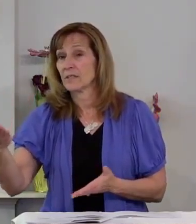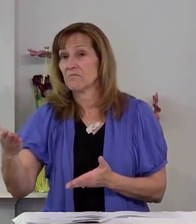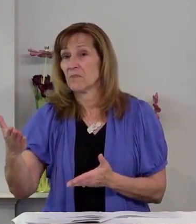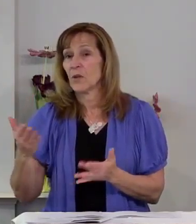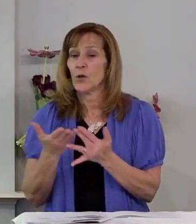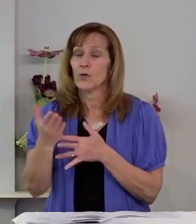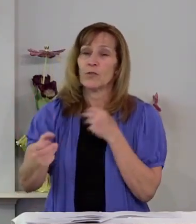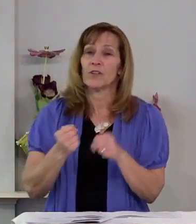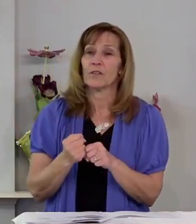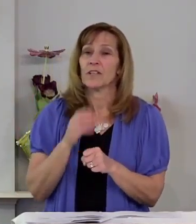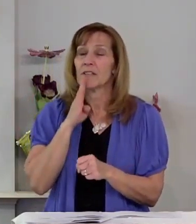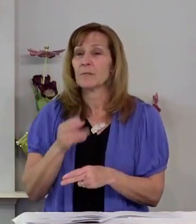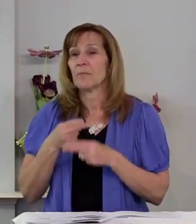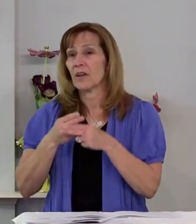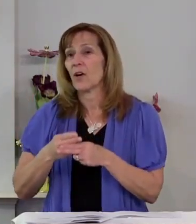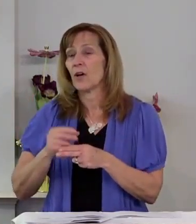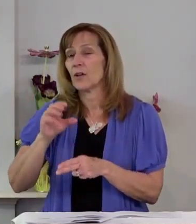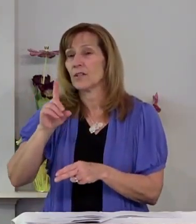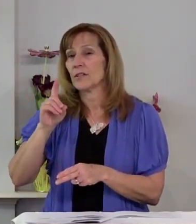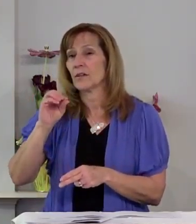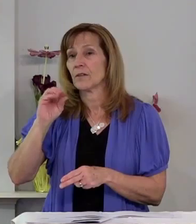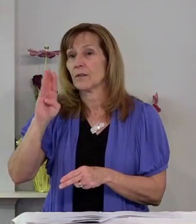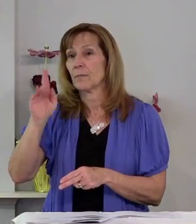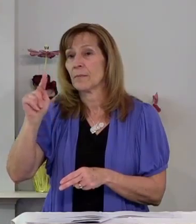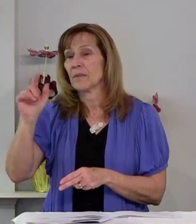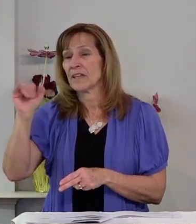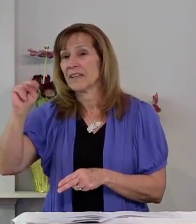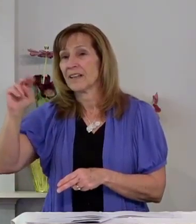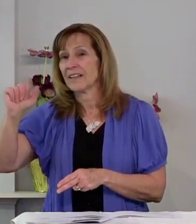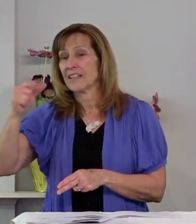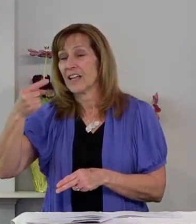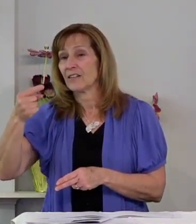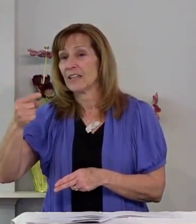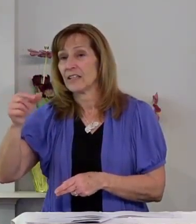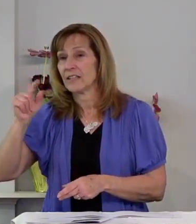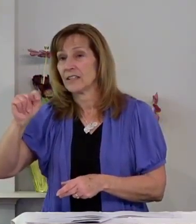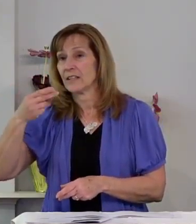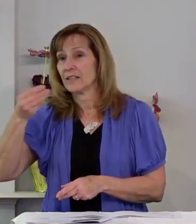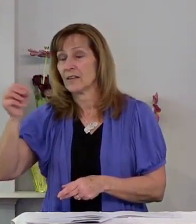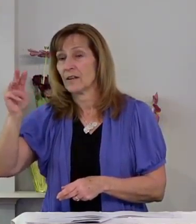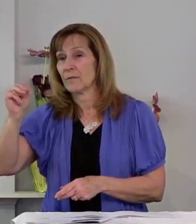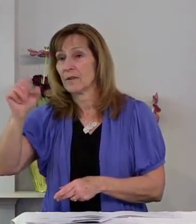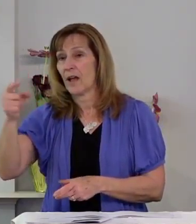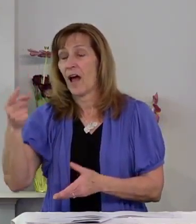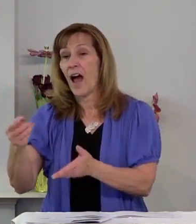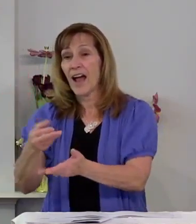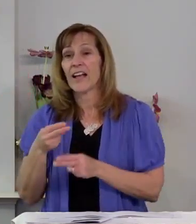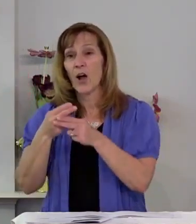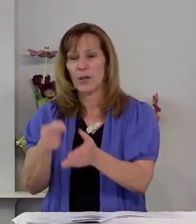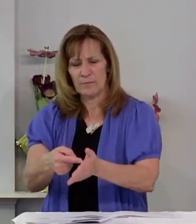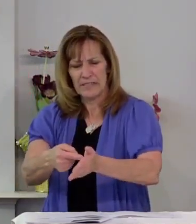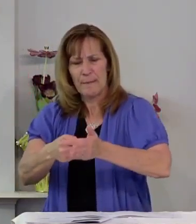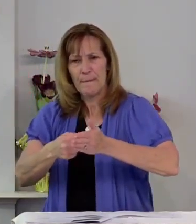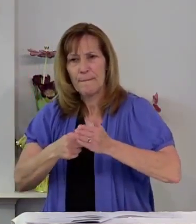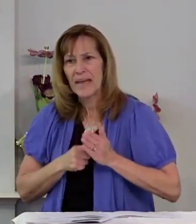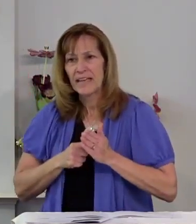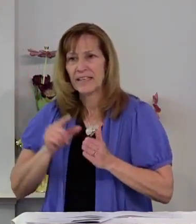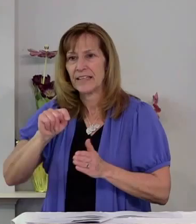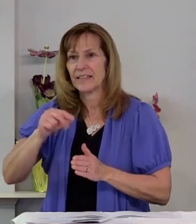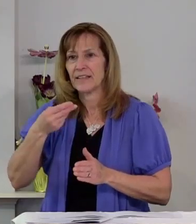Over the years, he's been called Doubting Thomas. I call him Demanding Thomas because he wants proof.